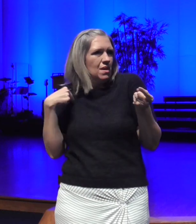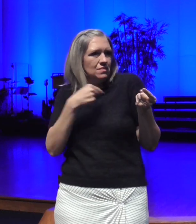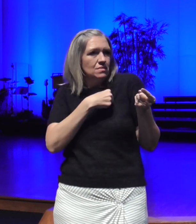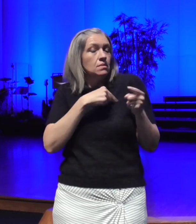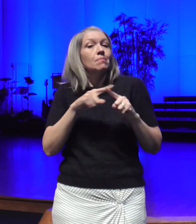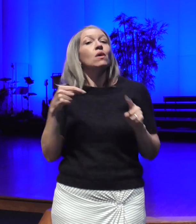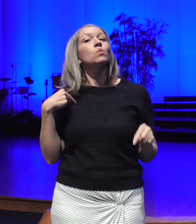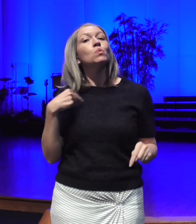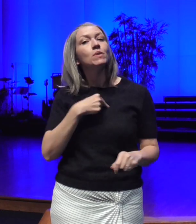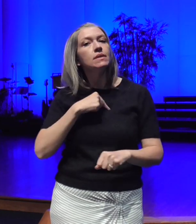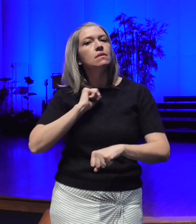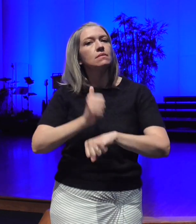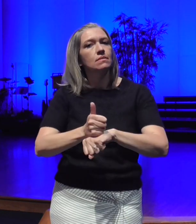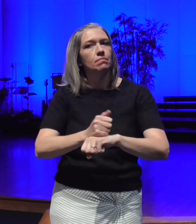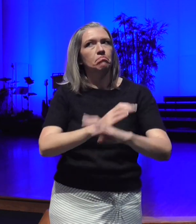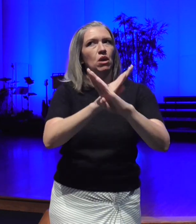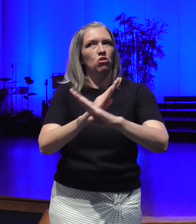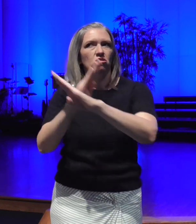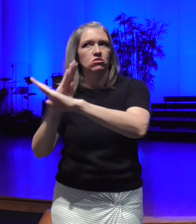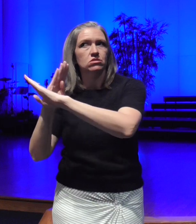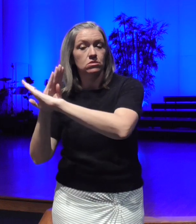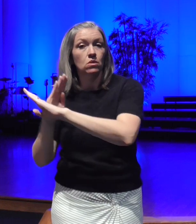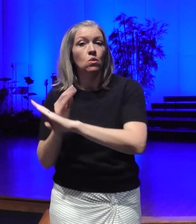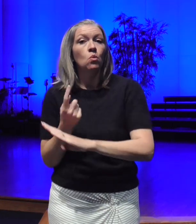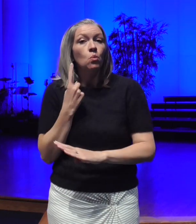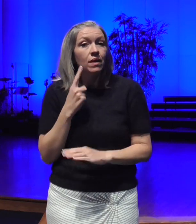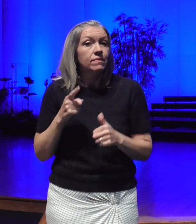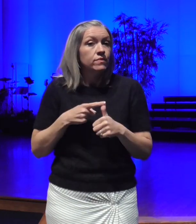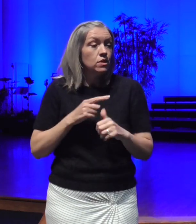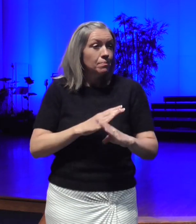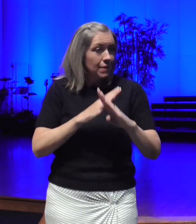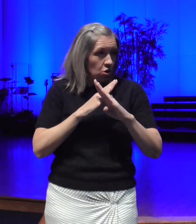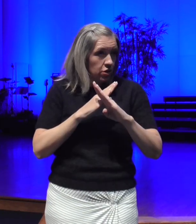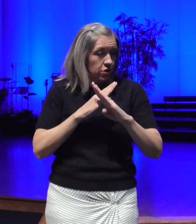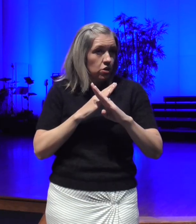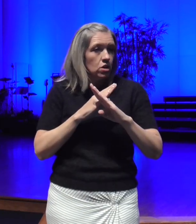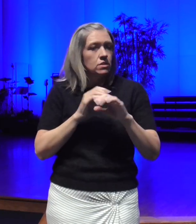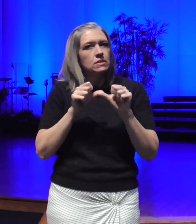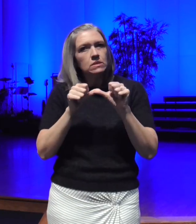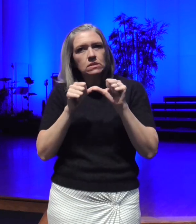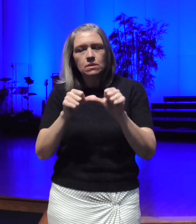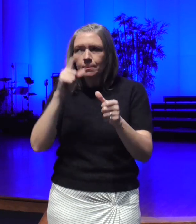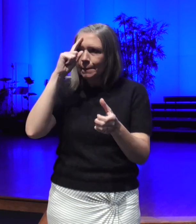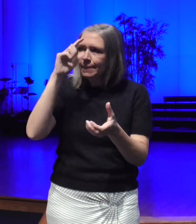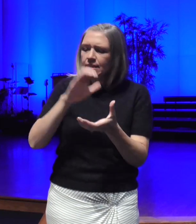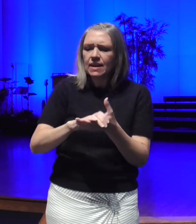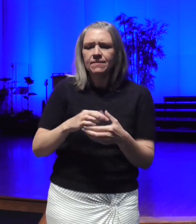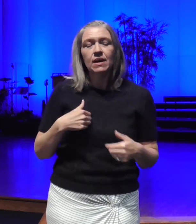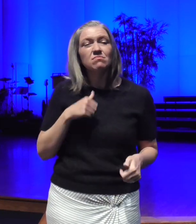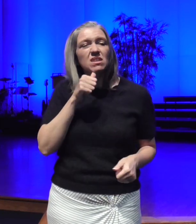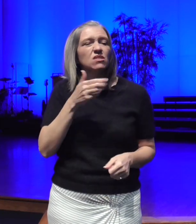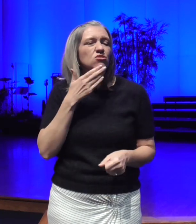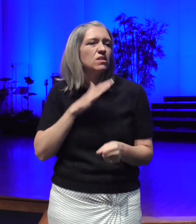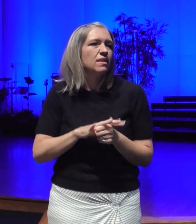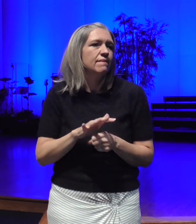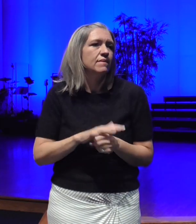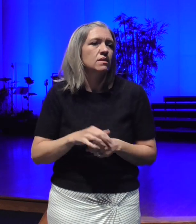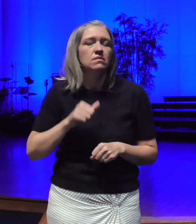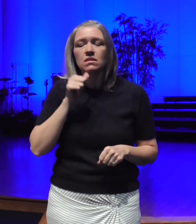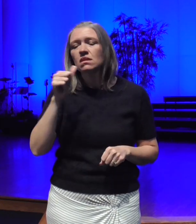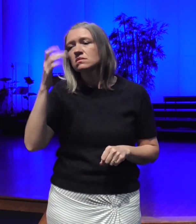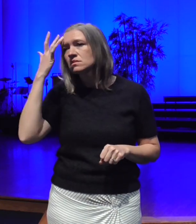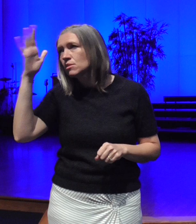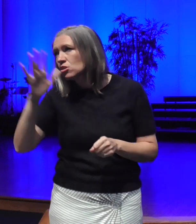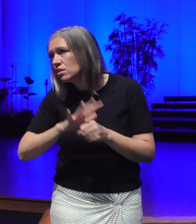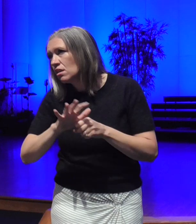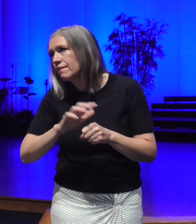put up barriers to it. And one of the first barriers is persisting in believing, I'm just not good enough. I'm just not smart enough.